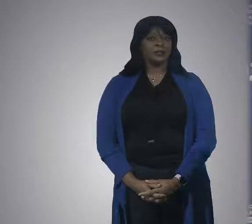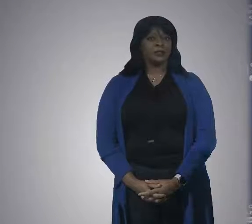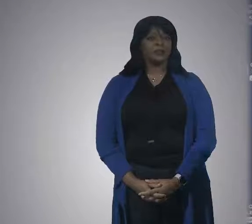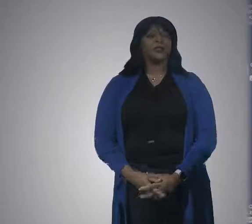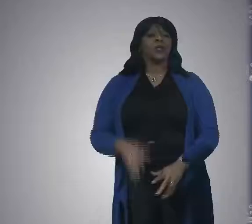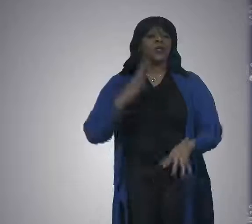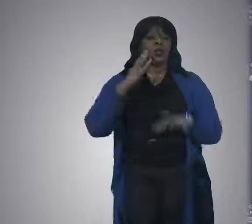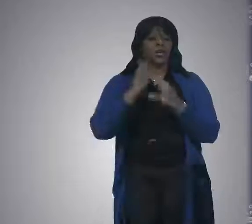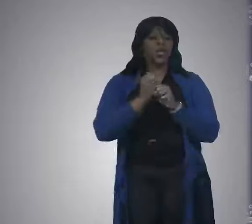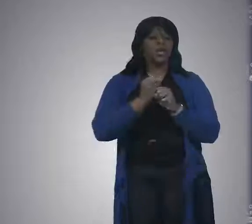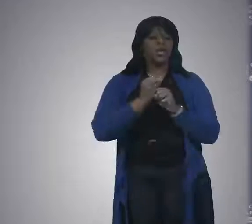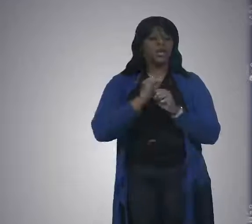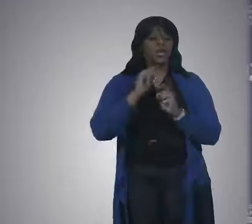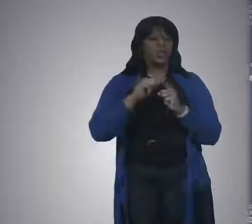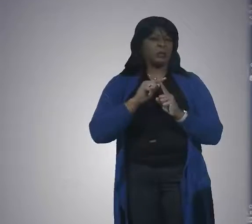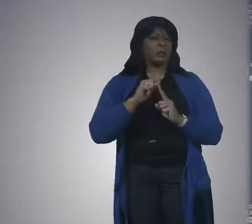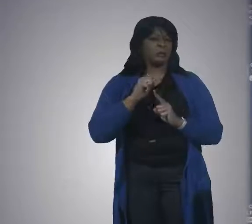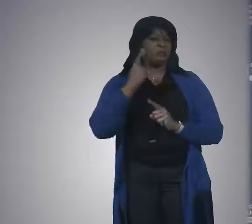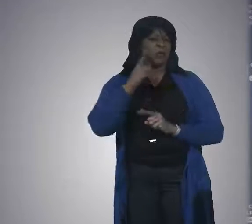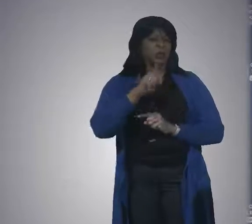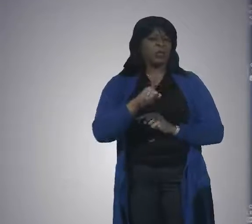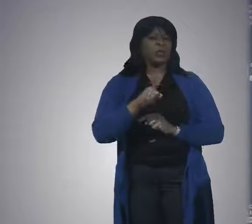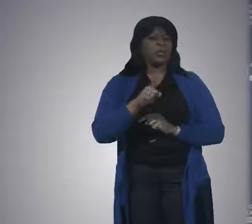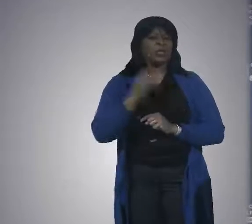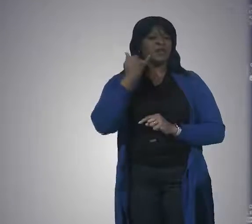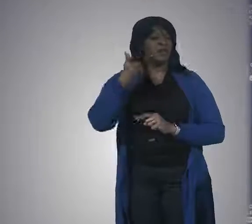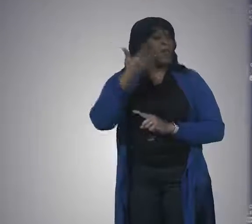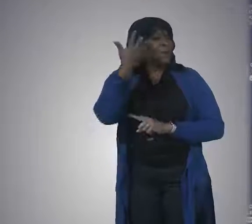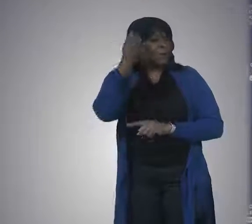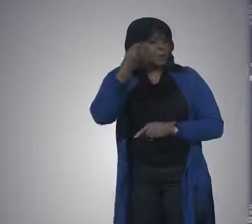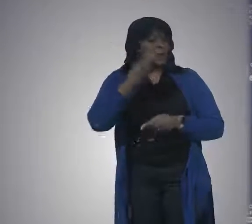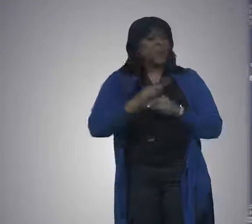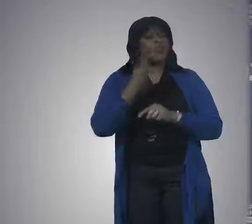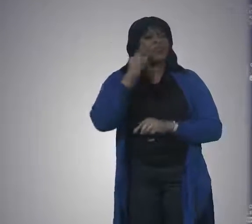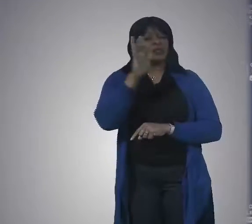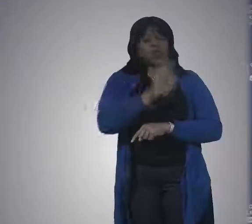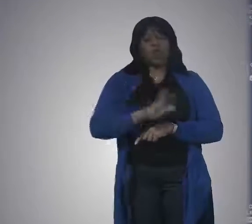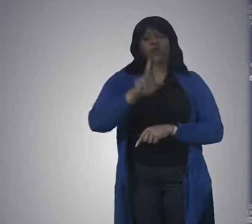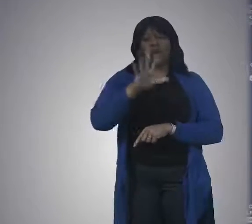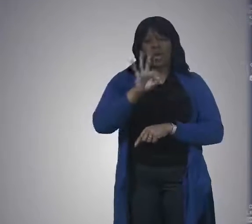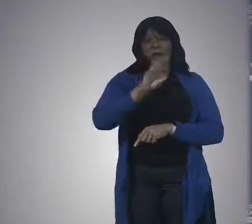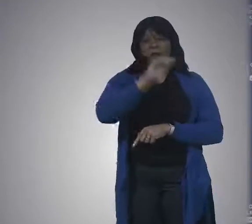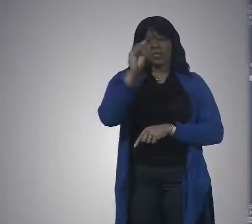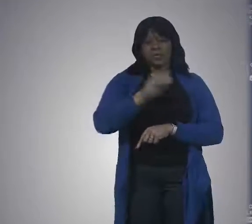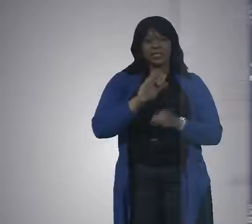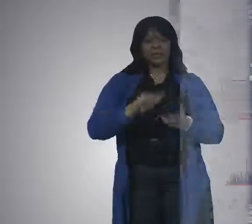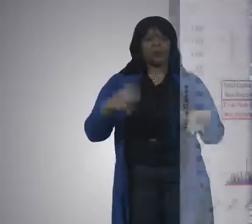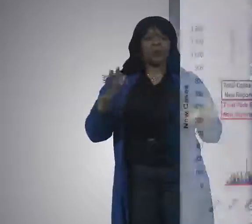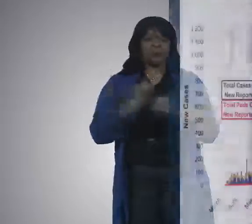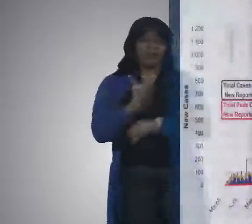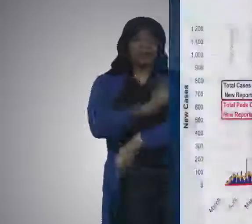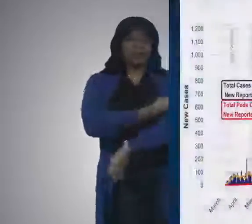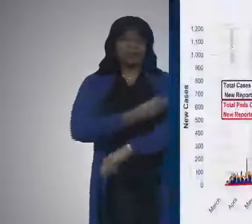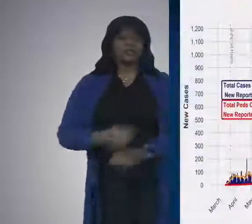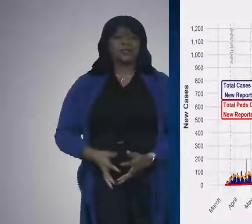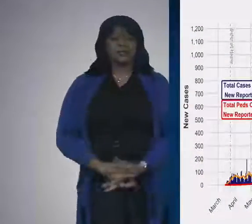We'll get it to you. But if my memory serves me right, I think it's about 39%.